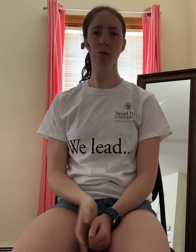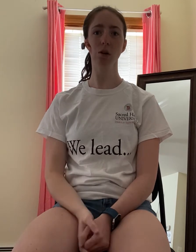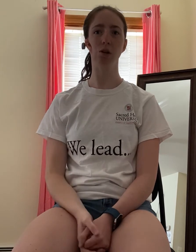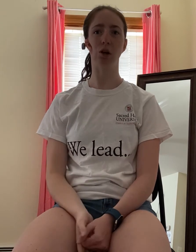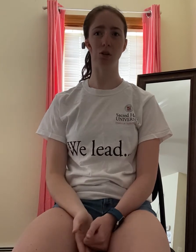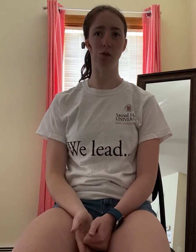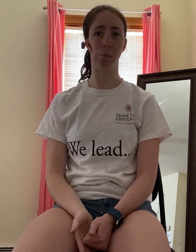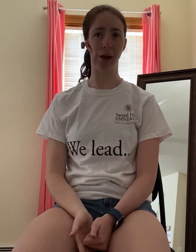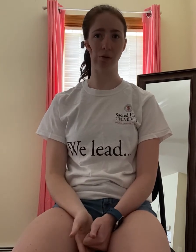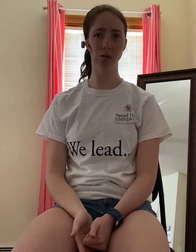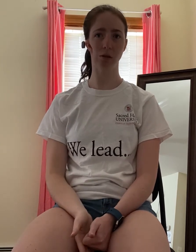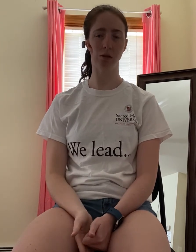You can also do a bounce.